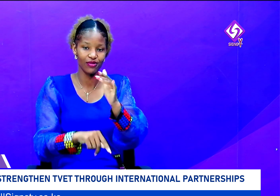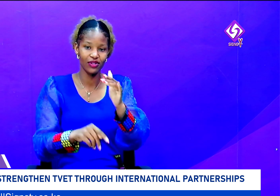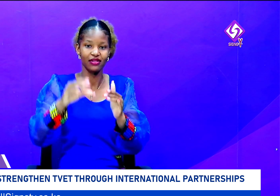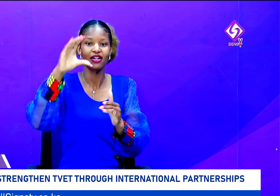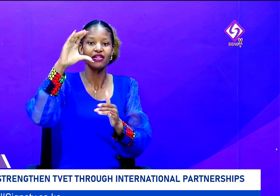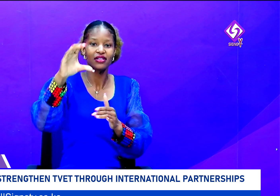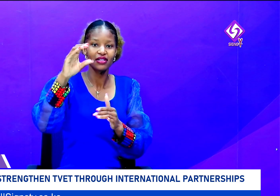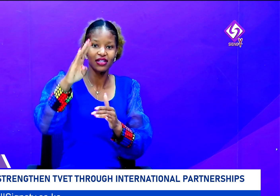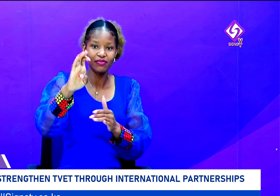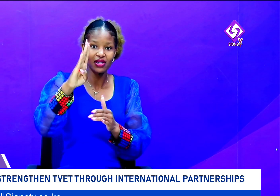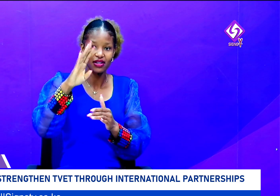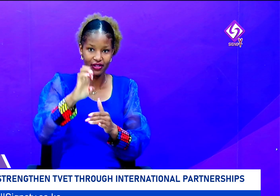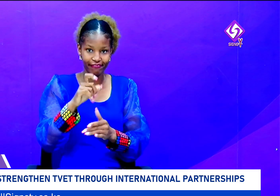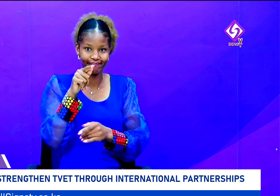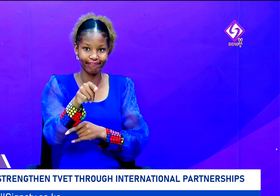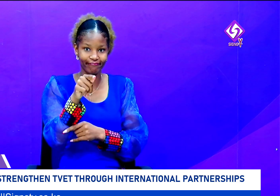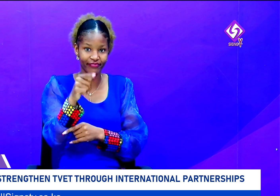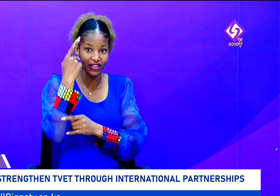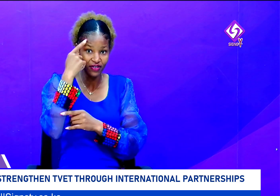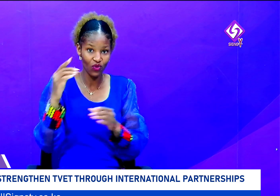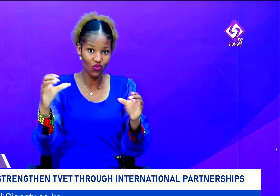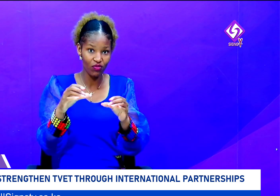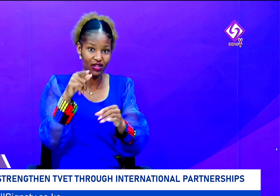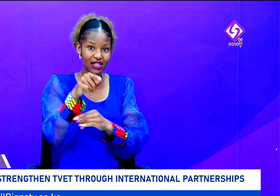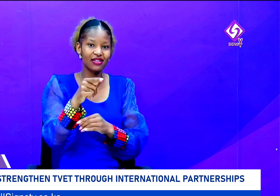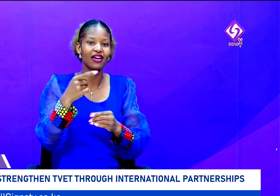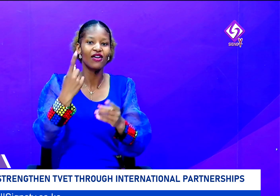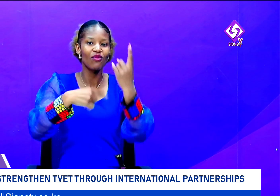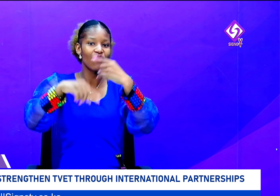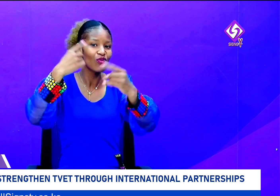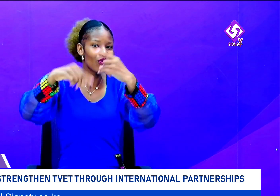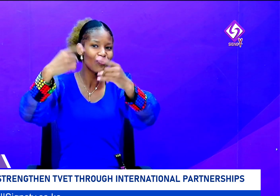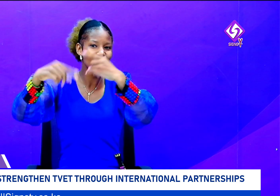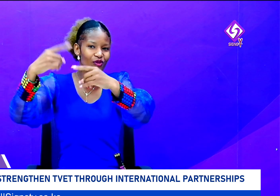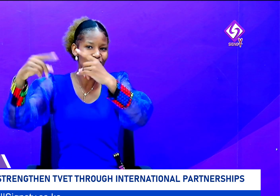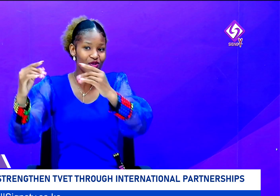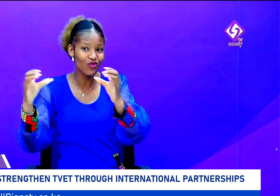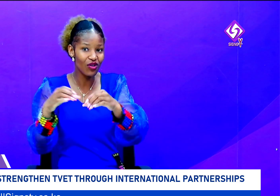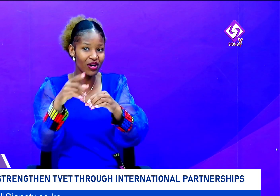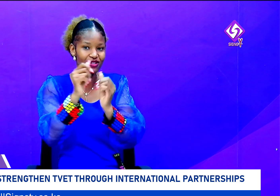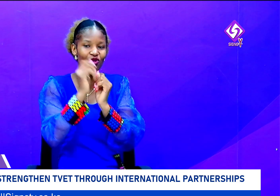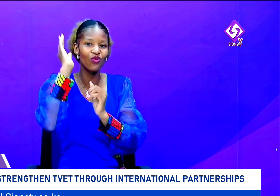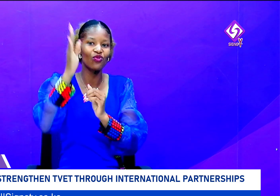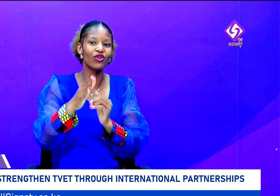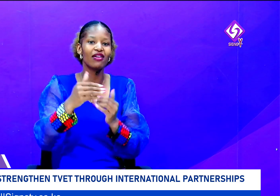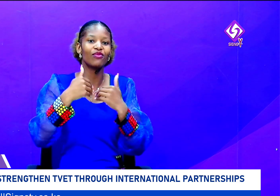He stated that these fields align with the objectives of the Competency-Based Education